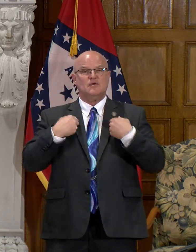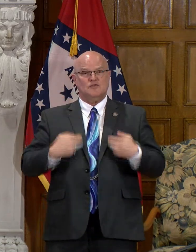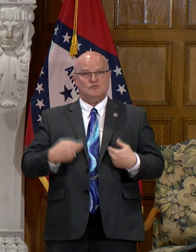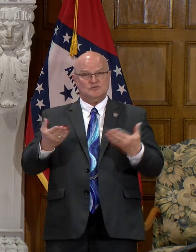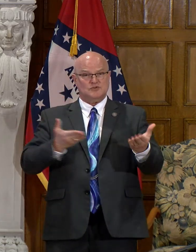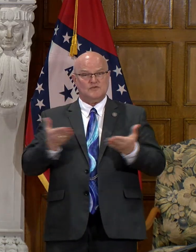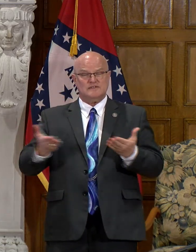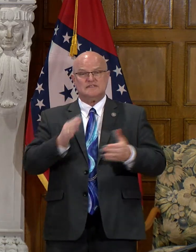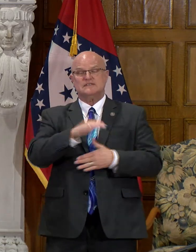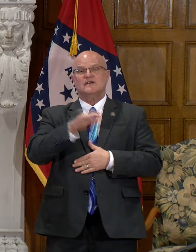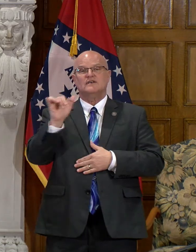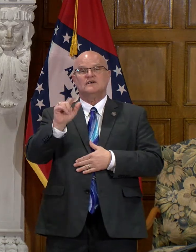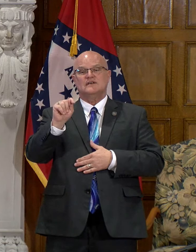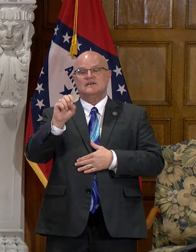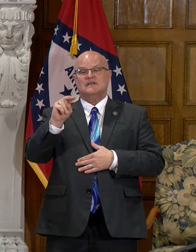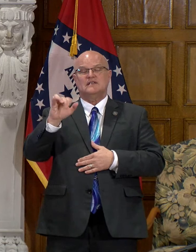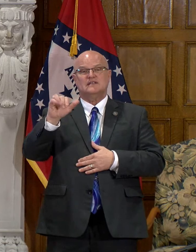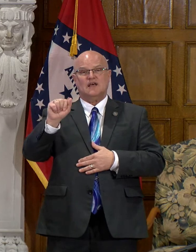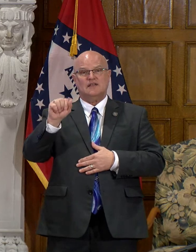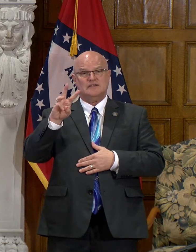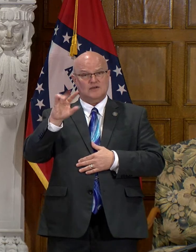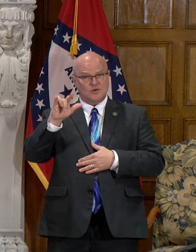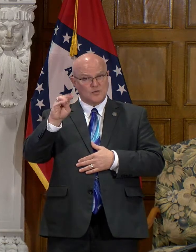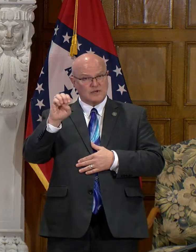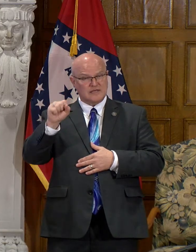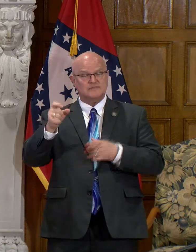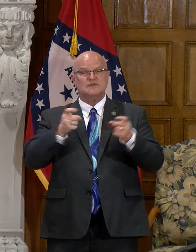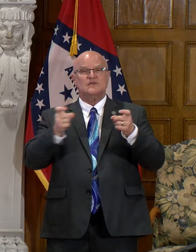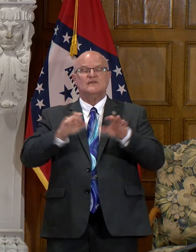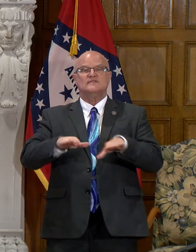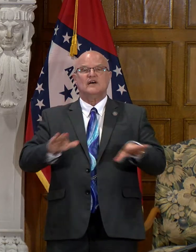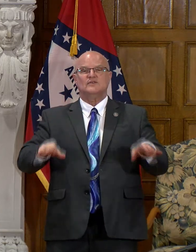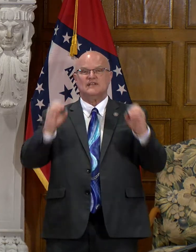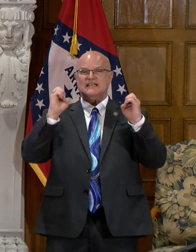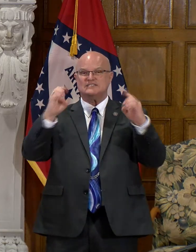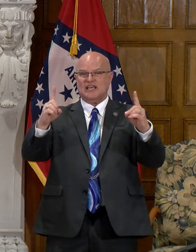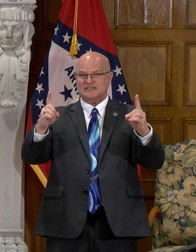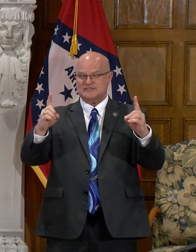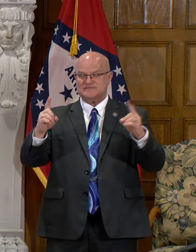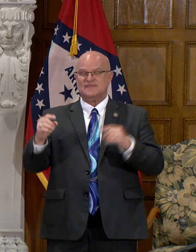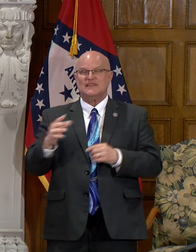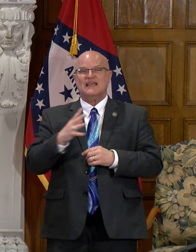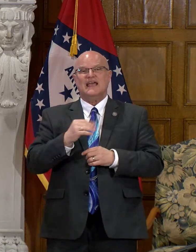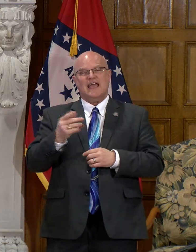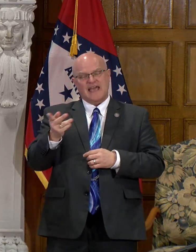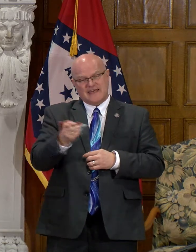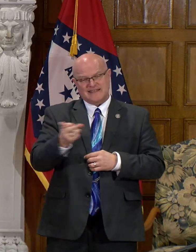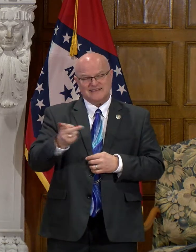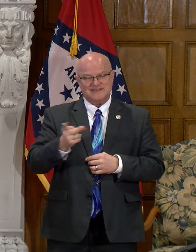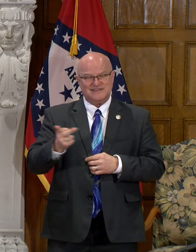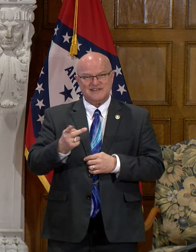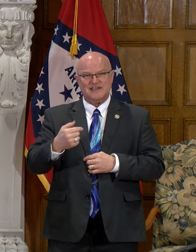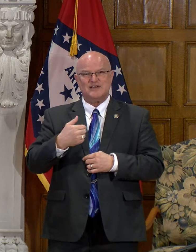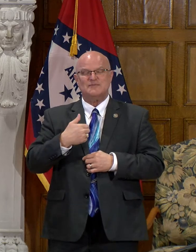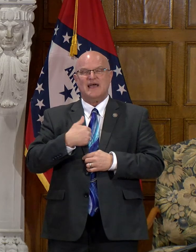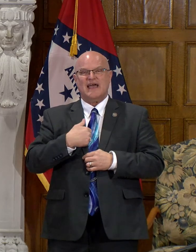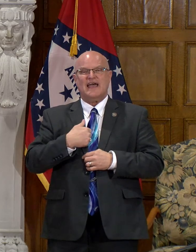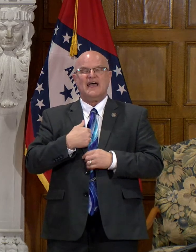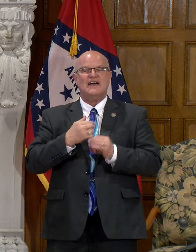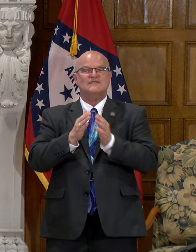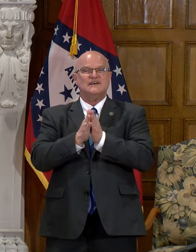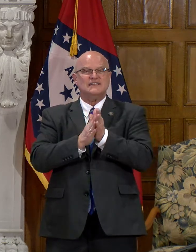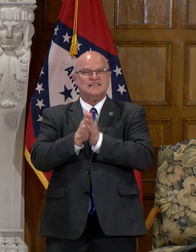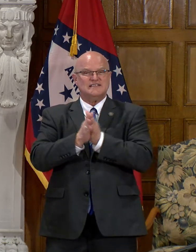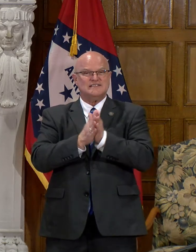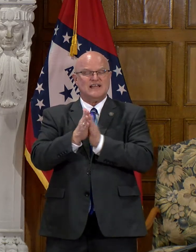Services, but also Tanya Williams, the Director of Childhood Education. And they have an initiative that